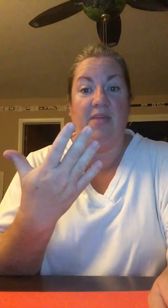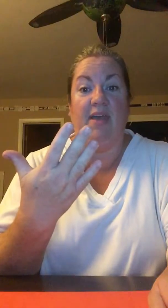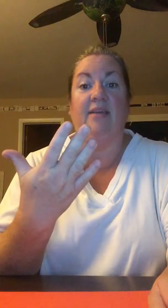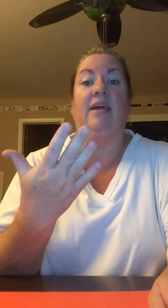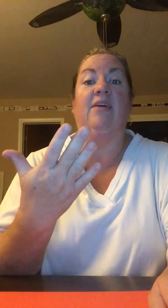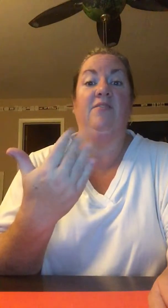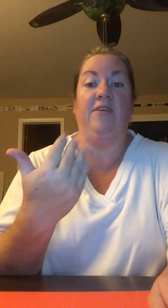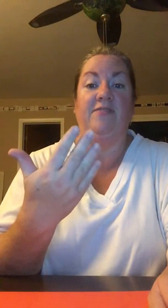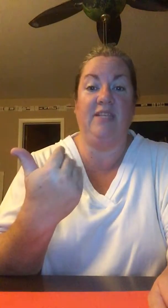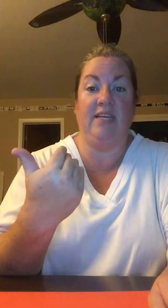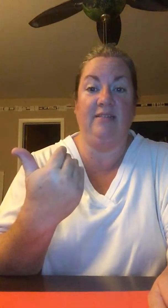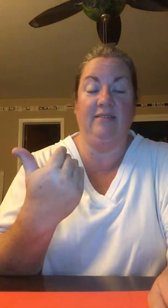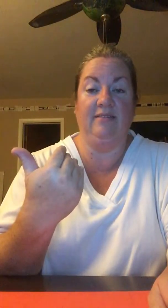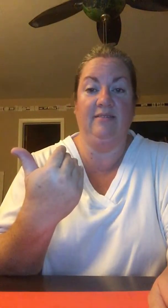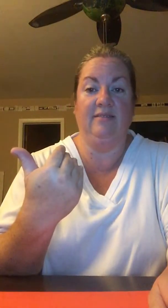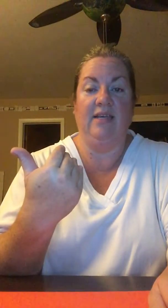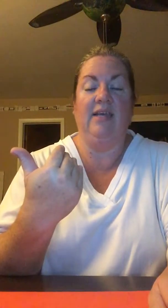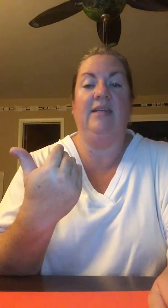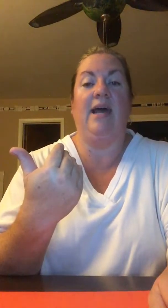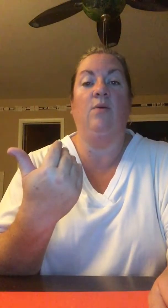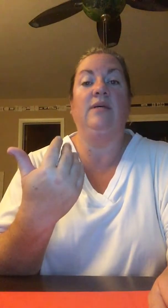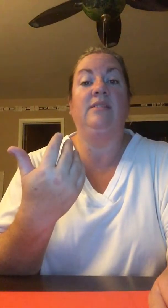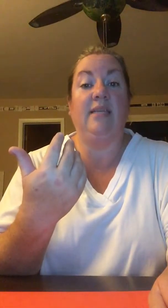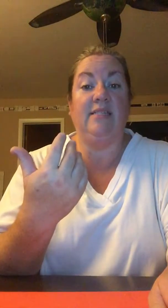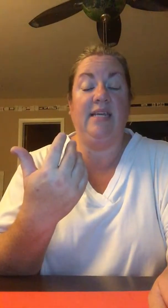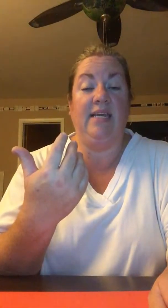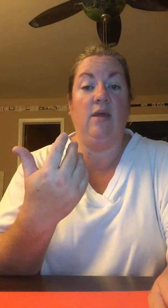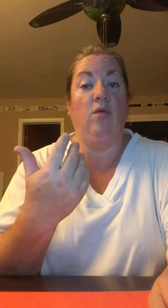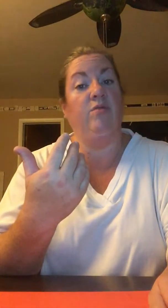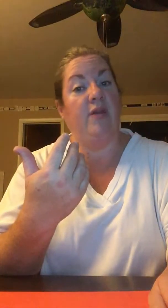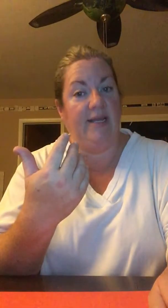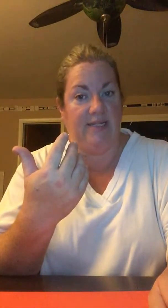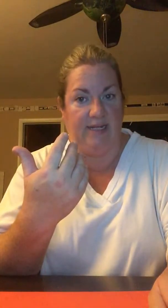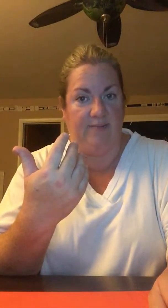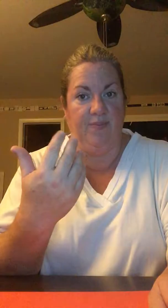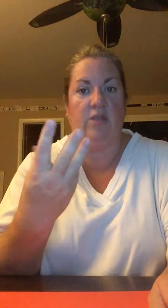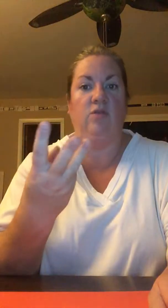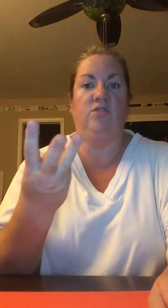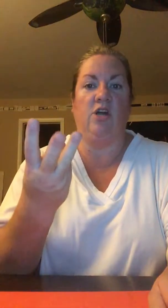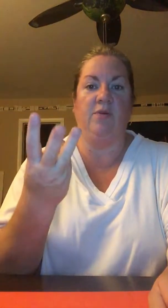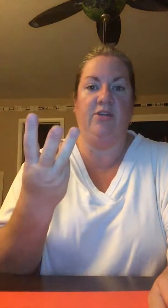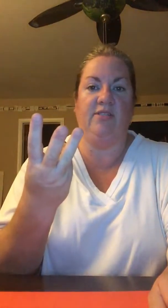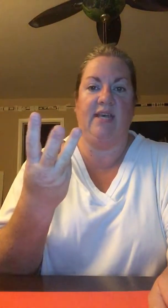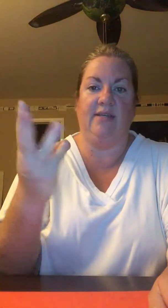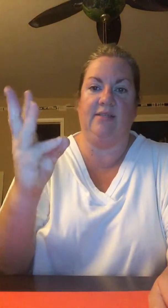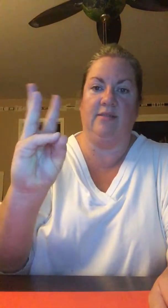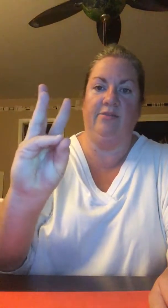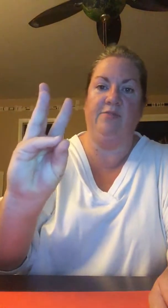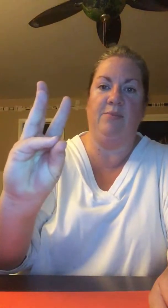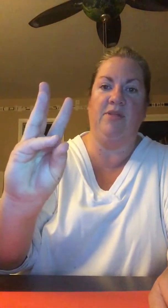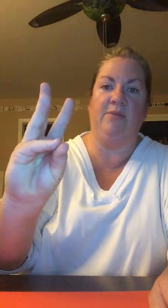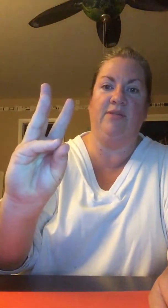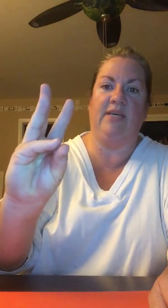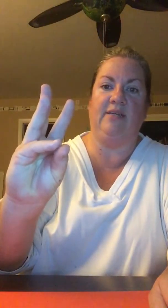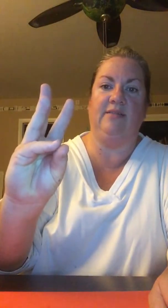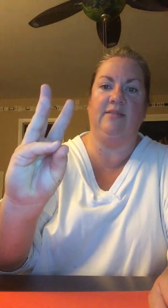thing. 15. Now, 16 through 19. You start with your 6. Remember the number 6?